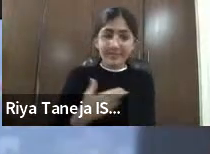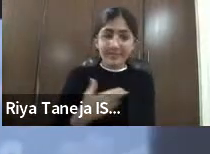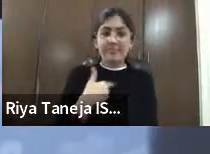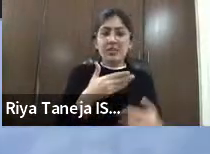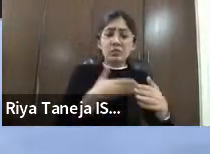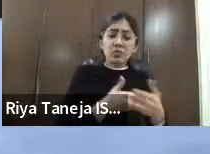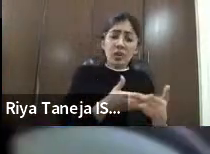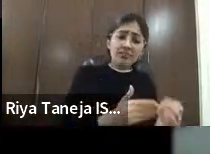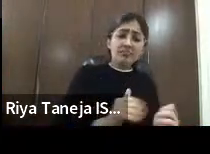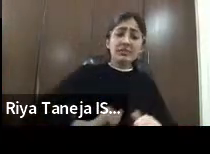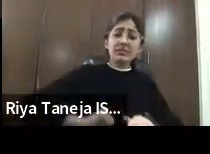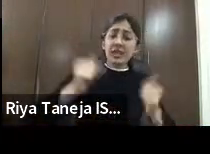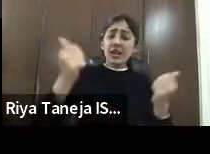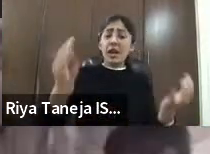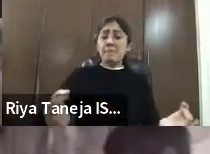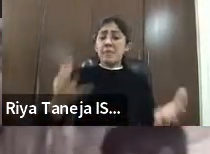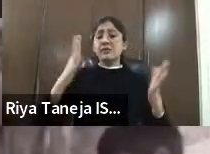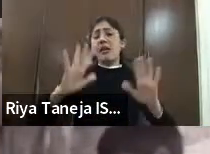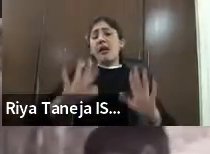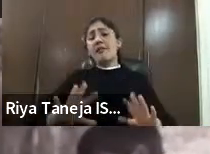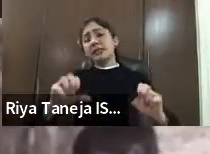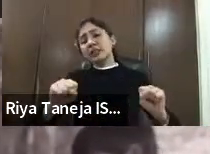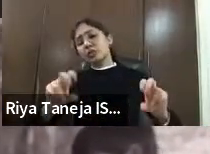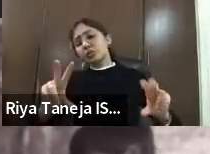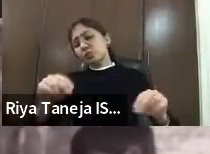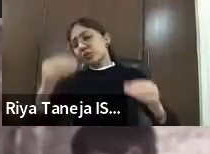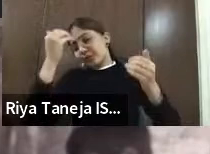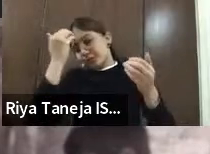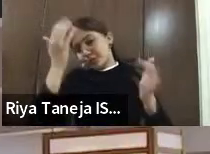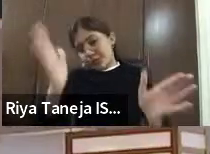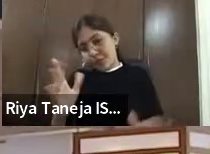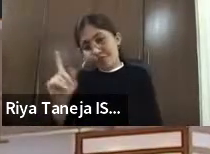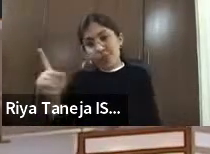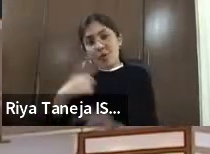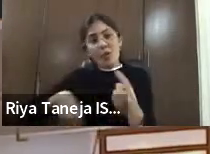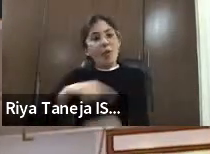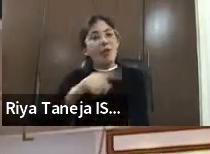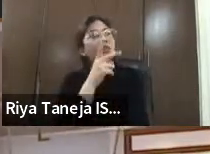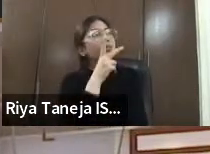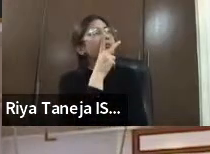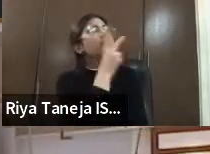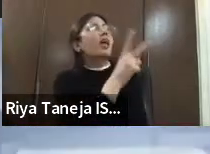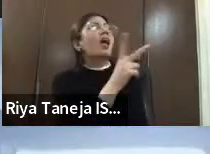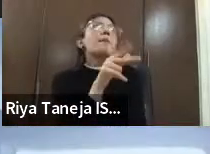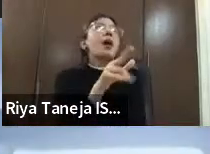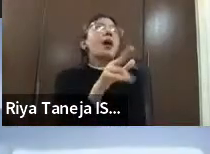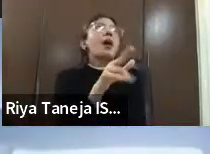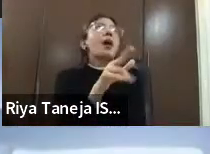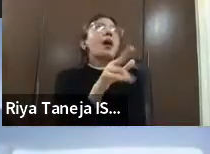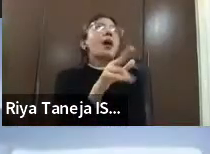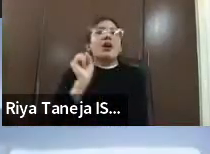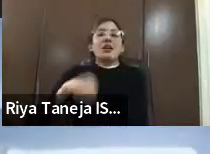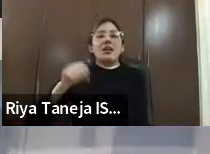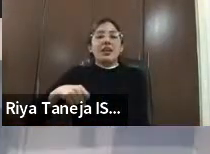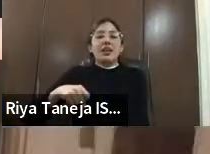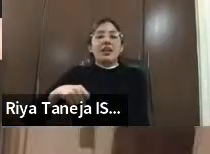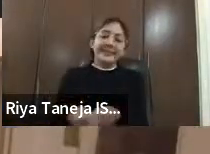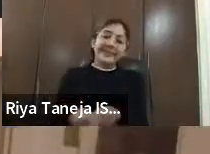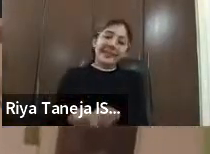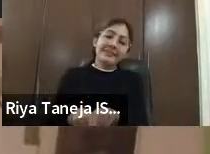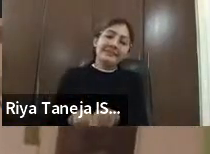amazing. I just think it's more visible and therefore that much more obvious. Yes, it